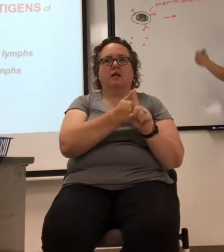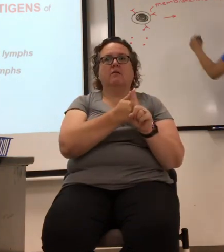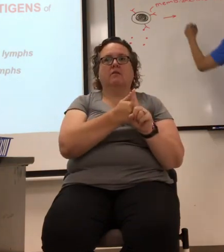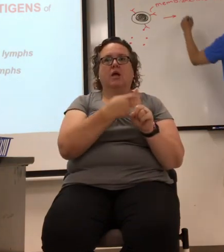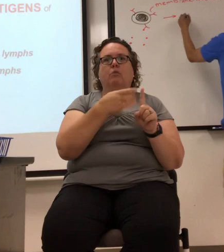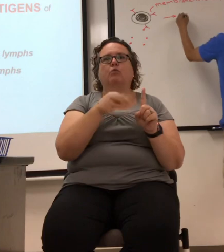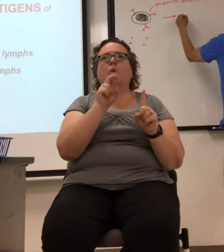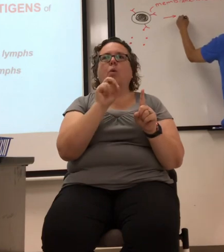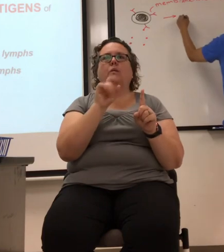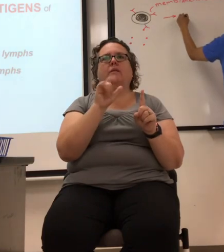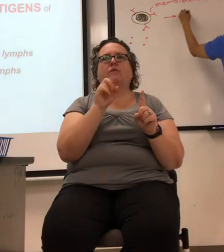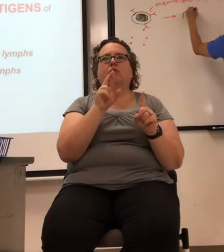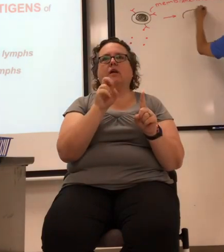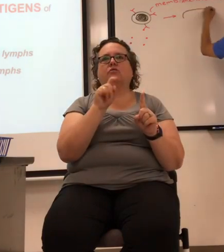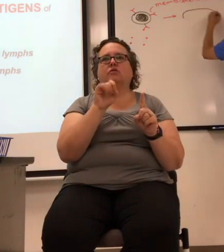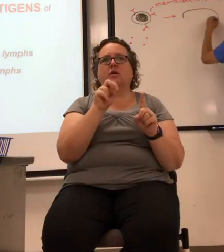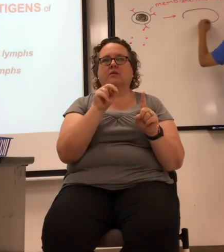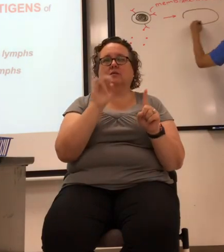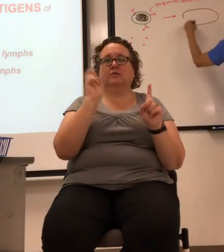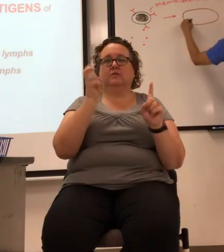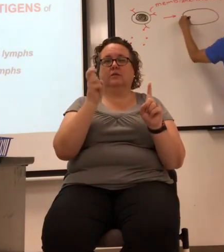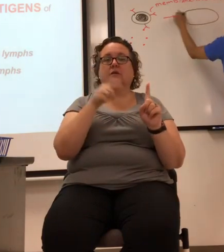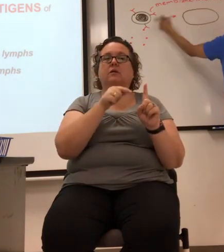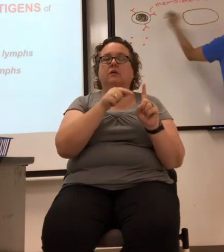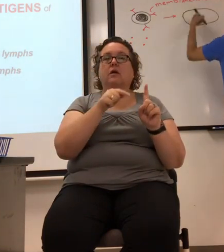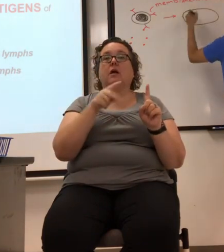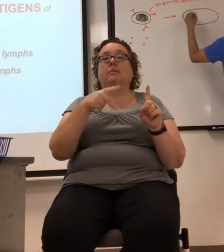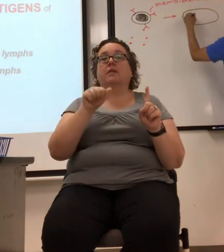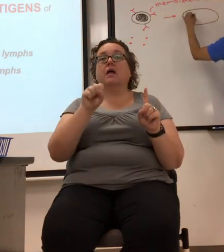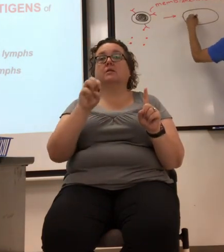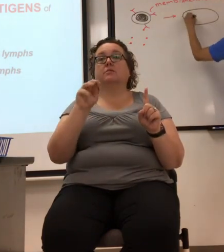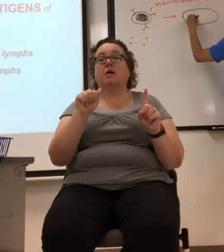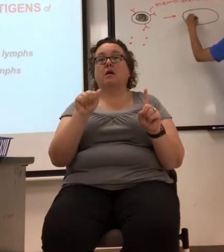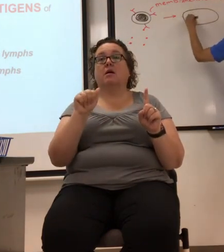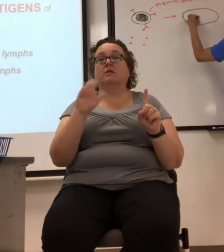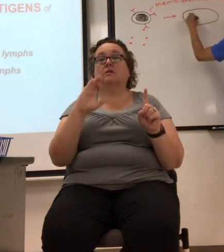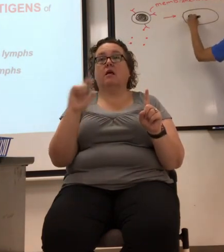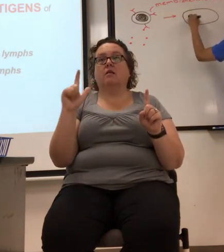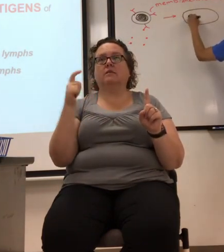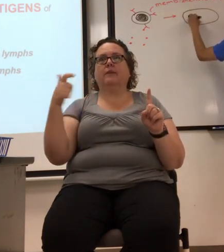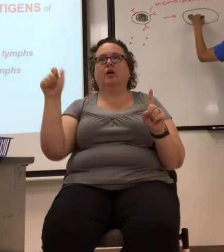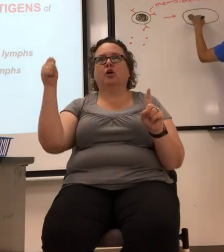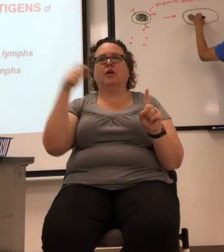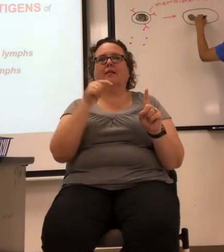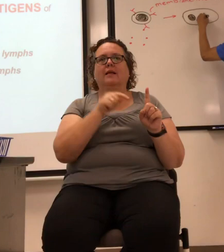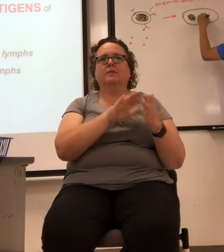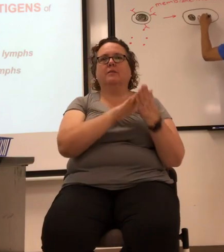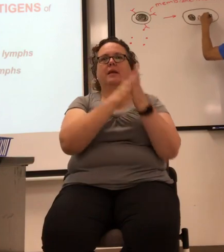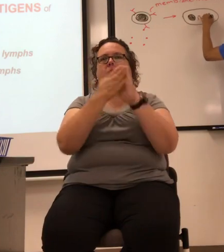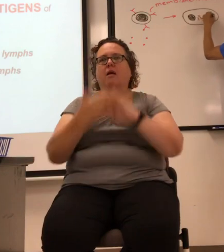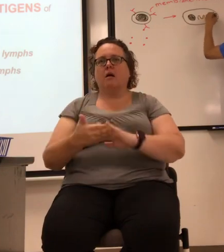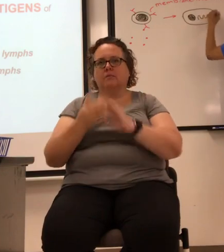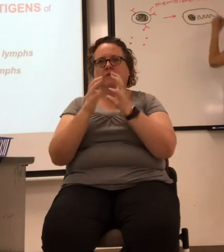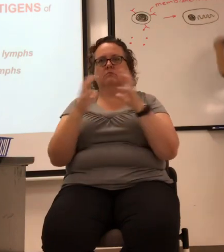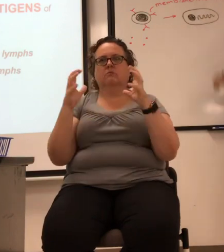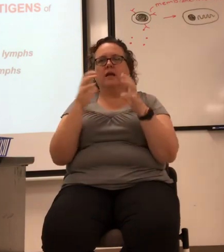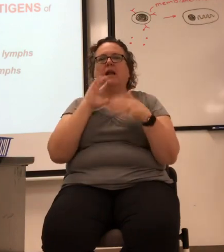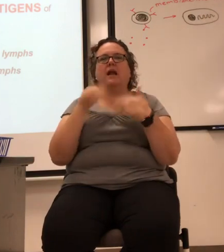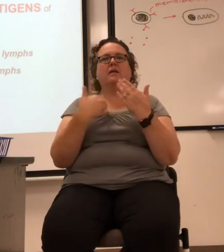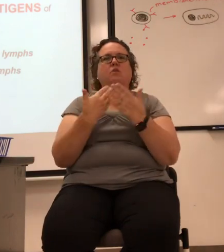cell is a much bigger cell. This becomes this, and it has all the cell machinery to